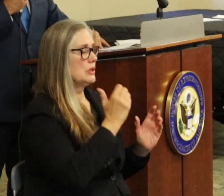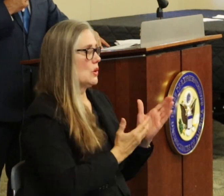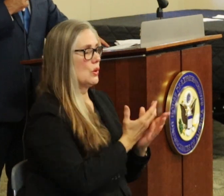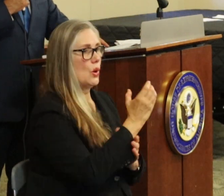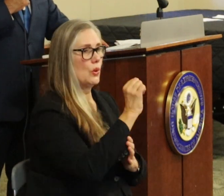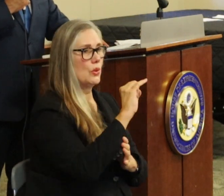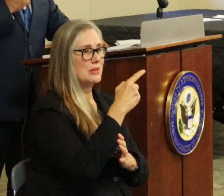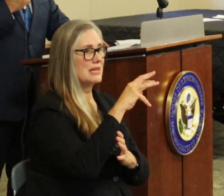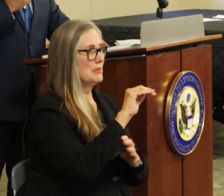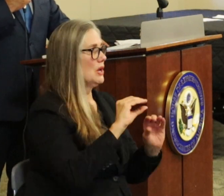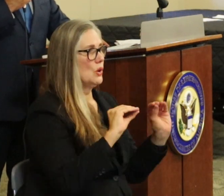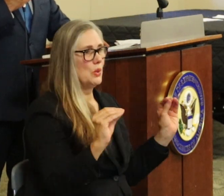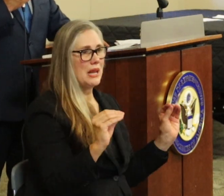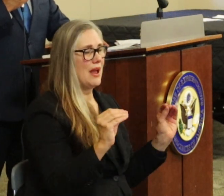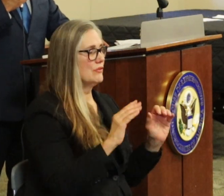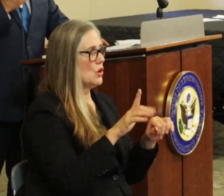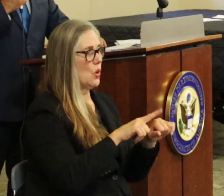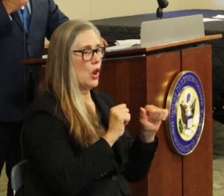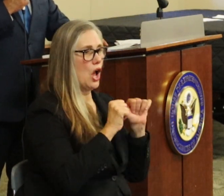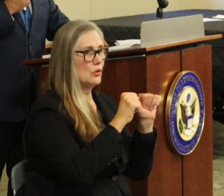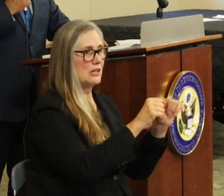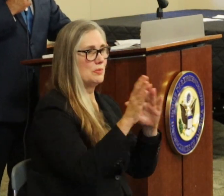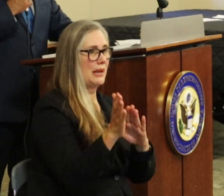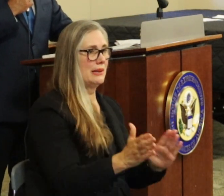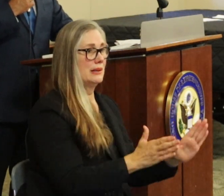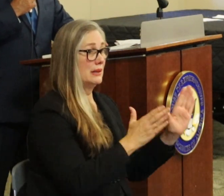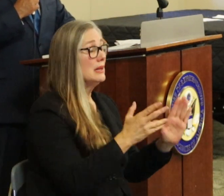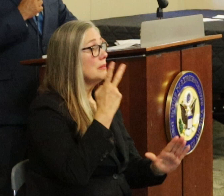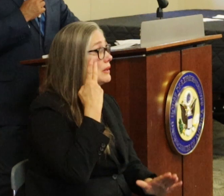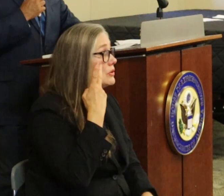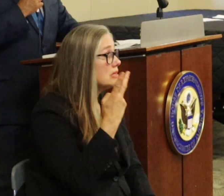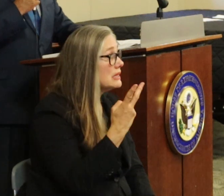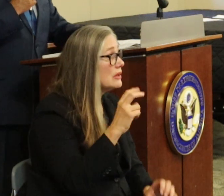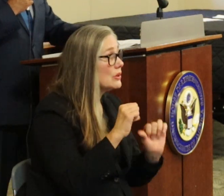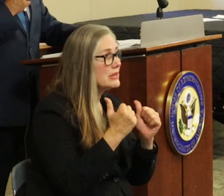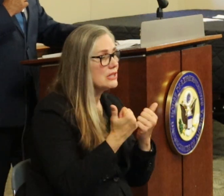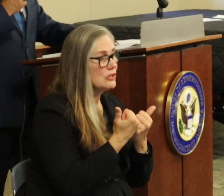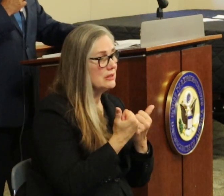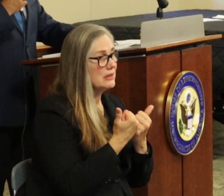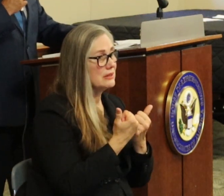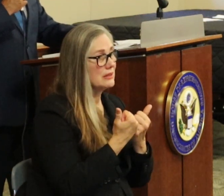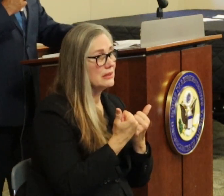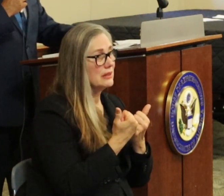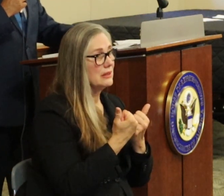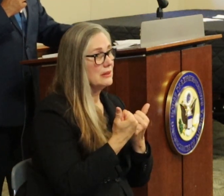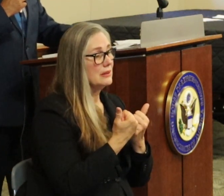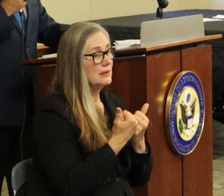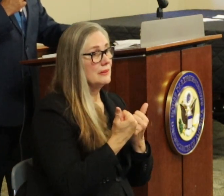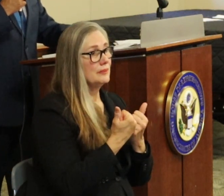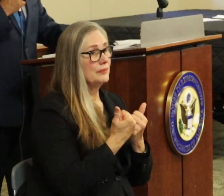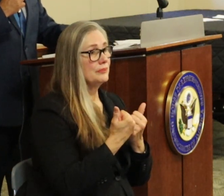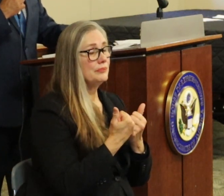overdraft plan, we have no longer. But if you look at all those agencies, what I wanted to say is that there's